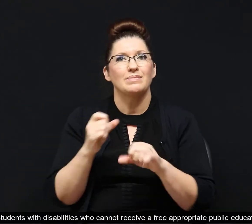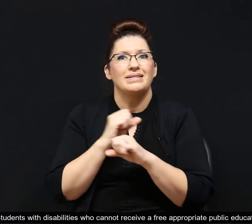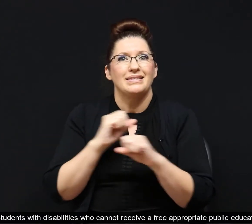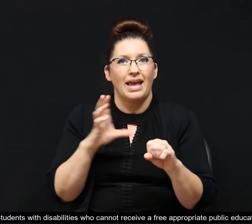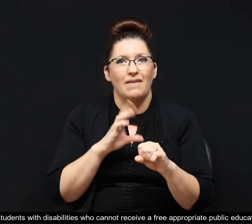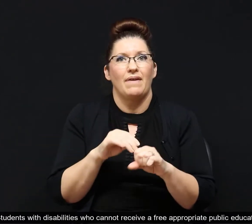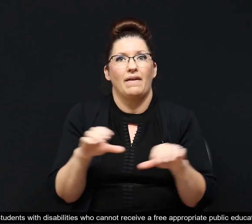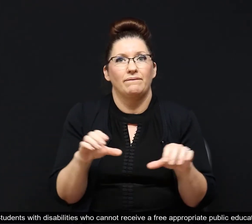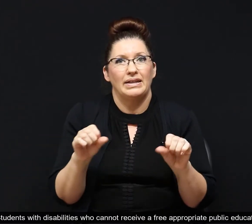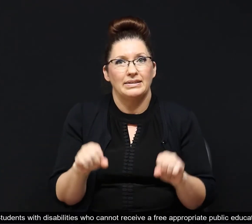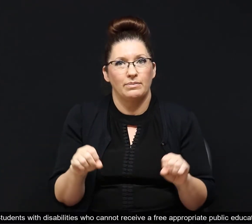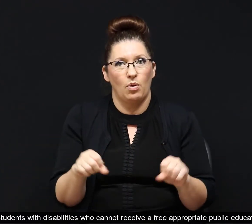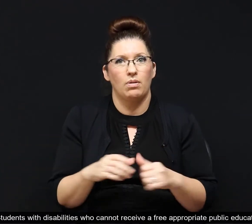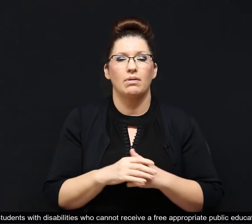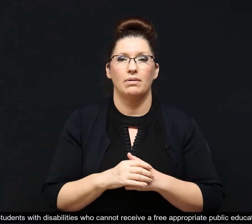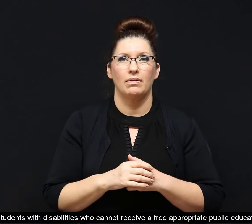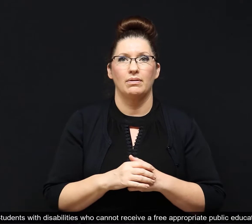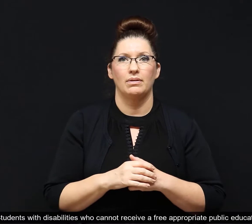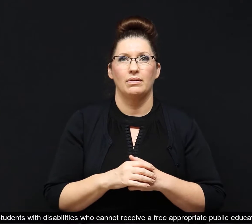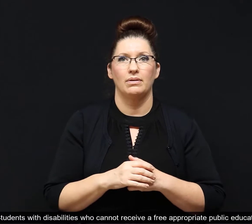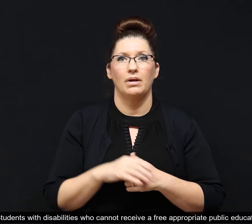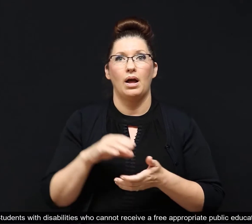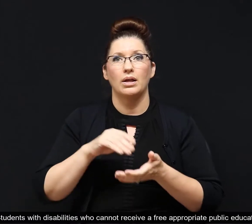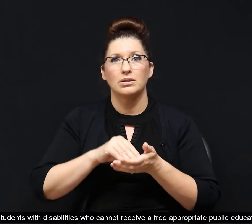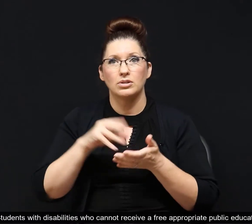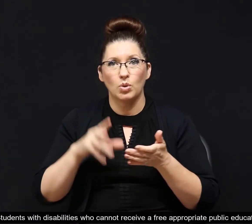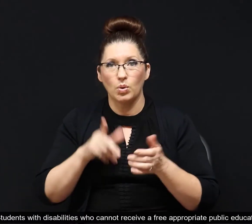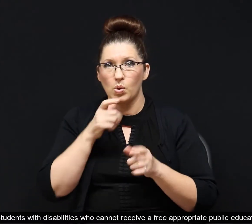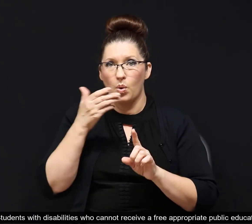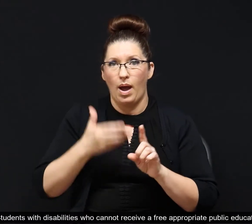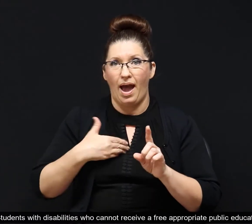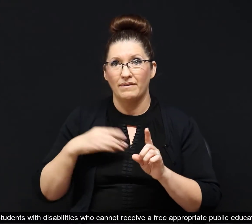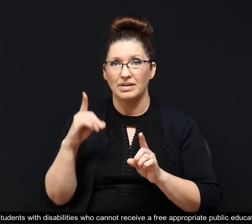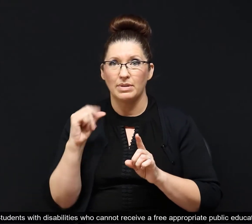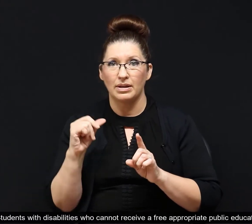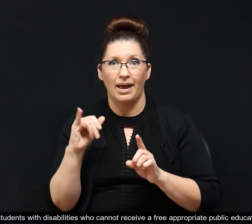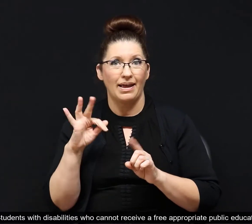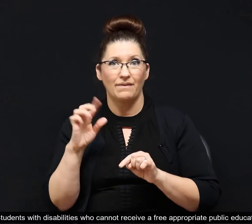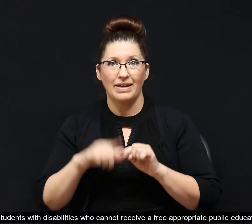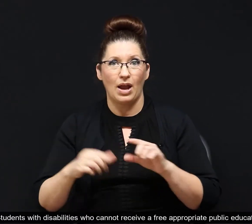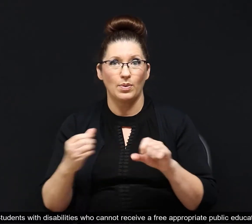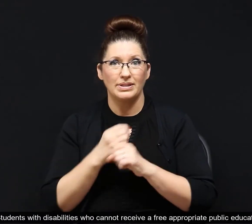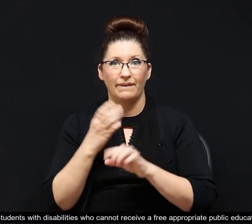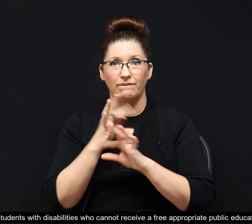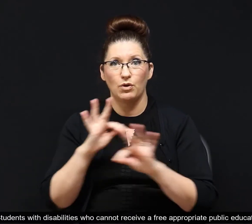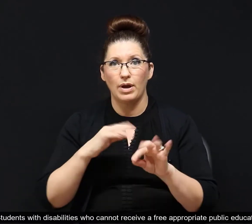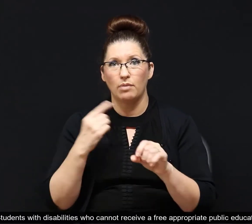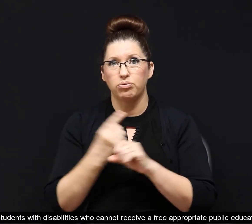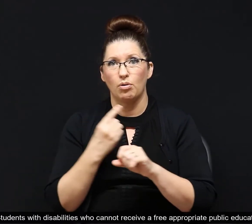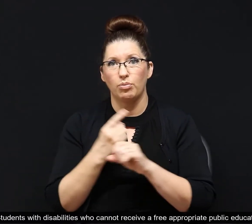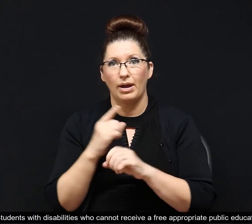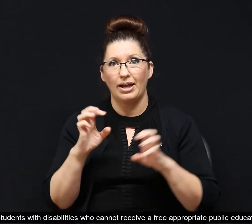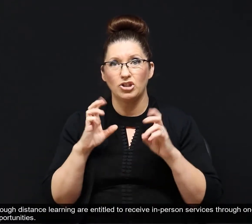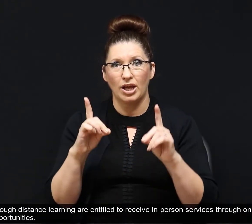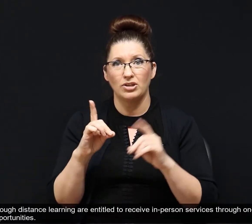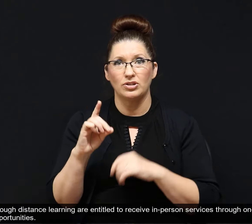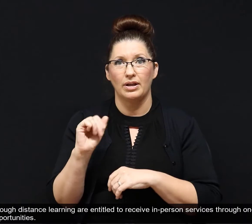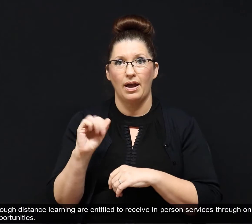Students with disabilities who cannot receive a free appropriate public education, or FAPE, through